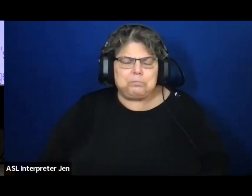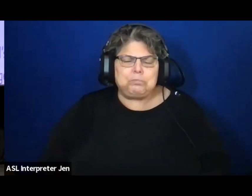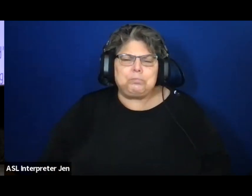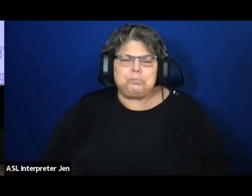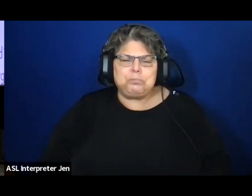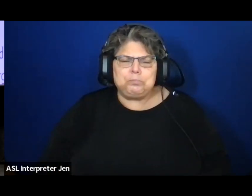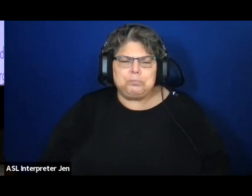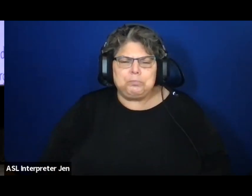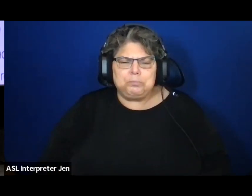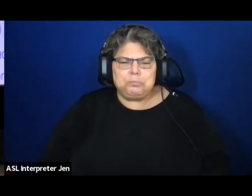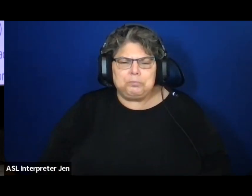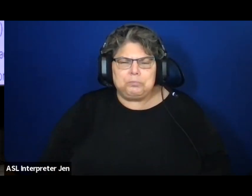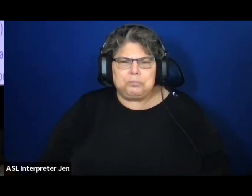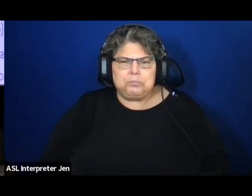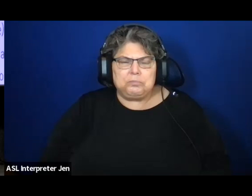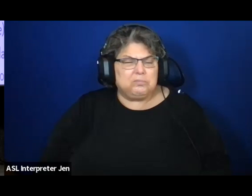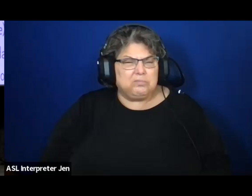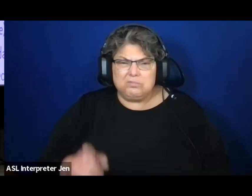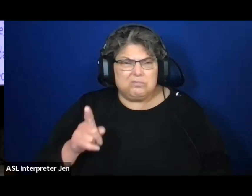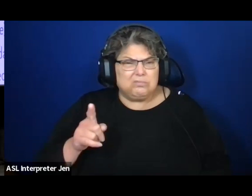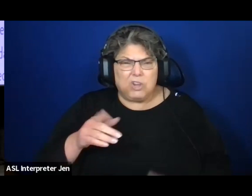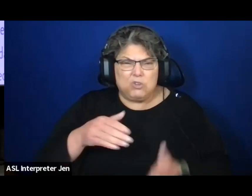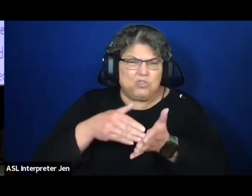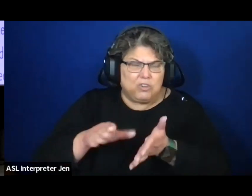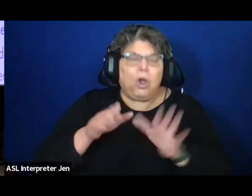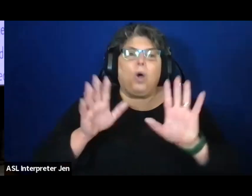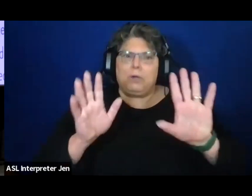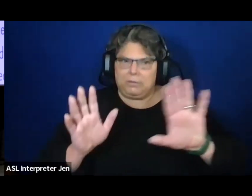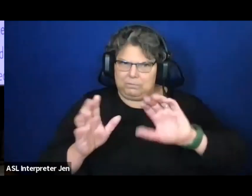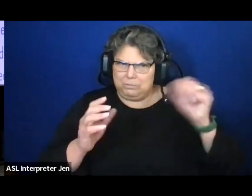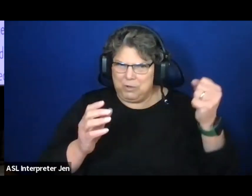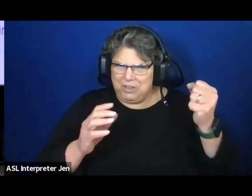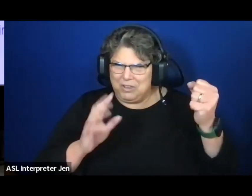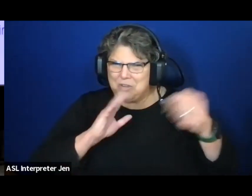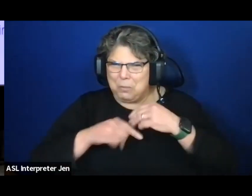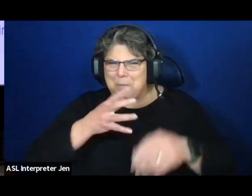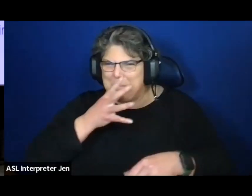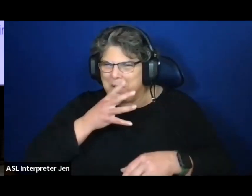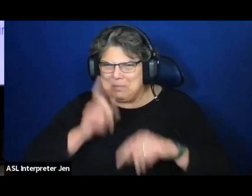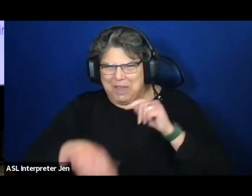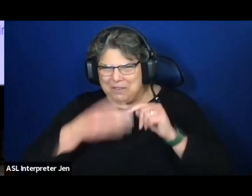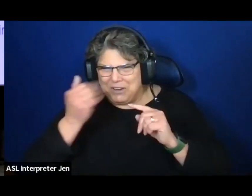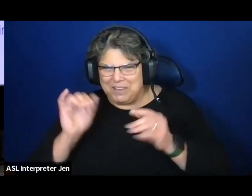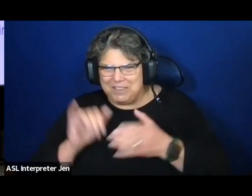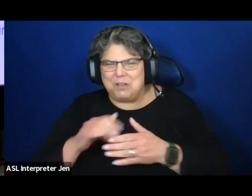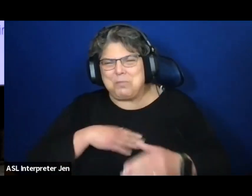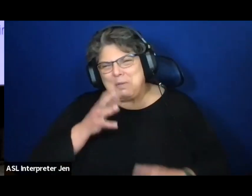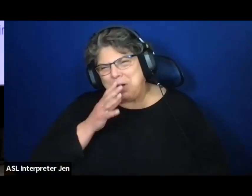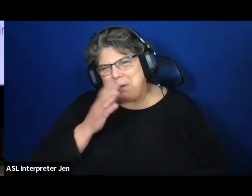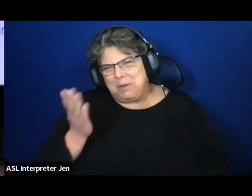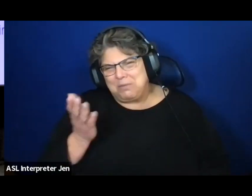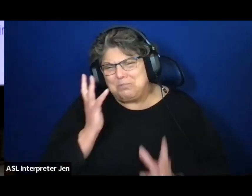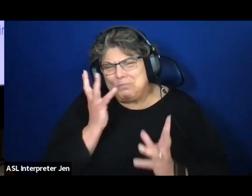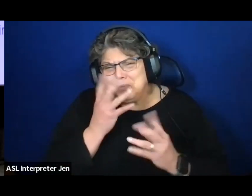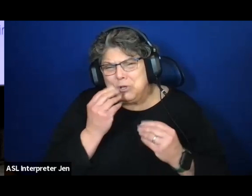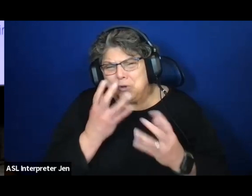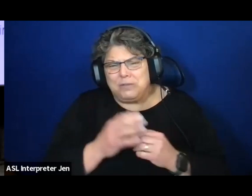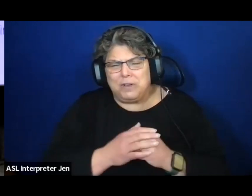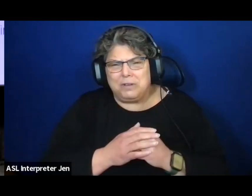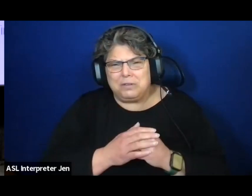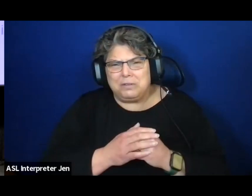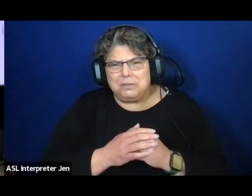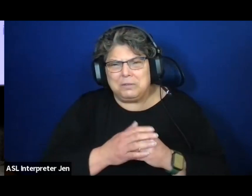right? This man was rejected. Oh, let me talk about my mom before I forget here. Mom is right here. Beautiful. My first